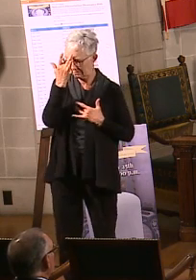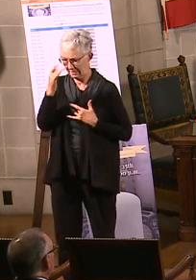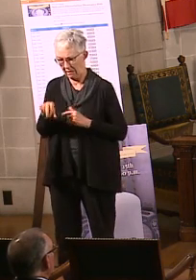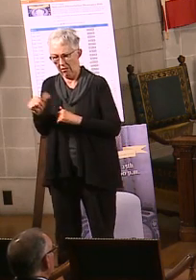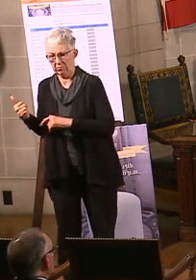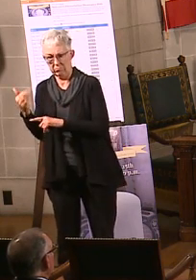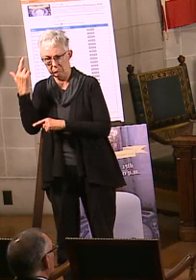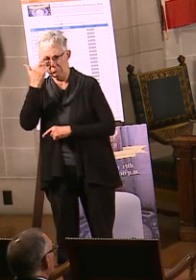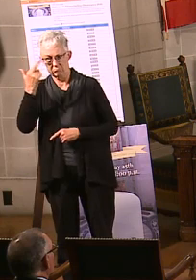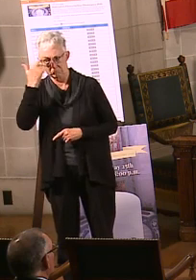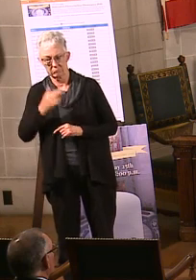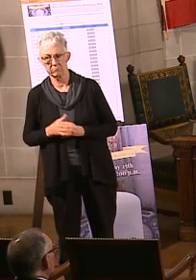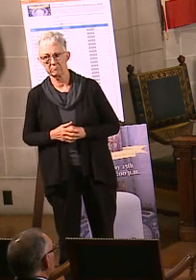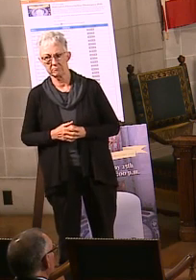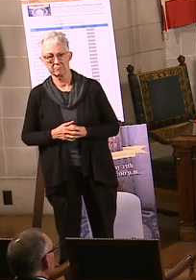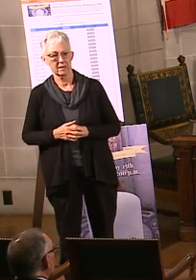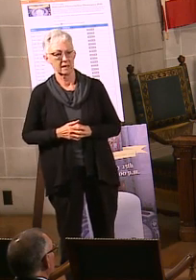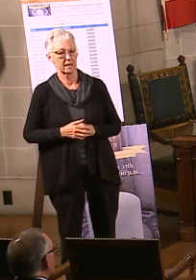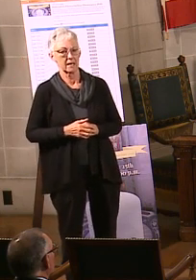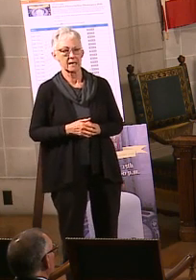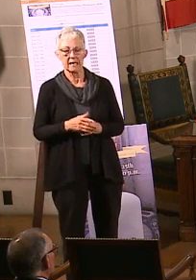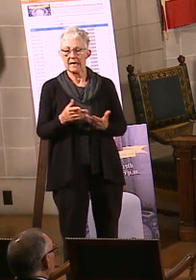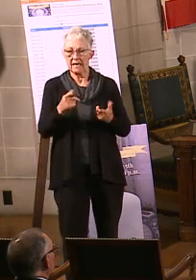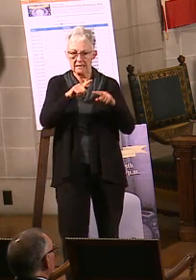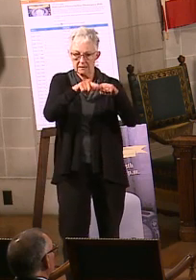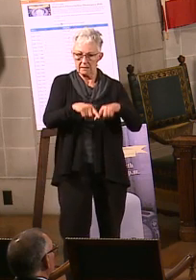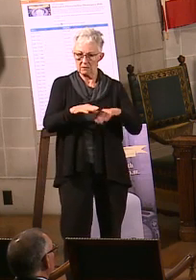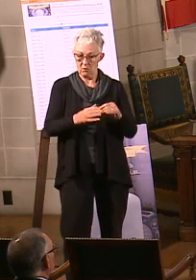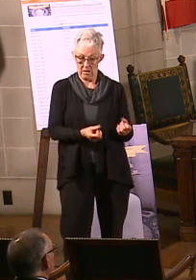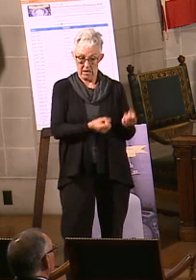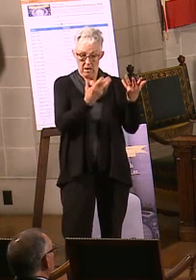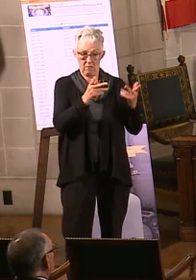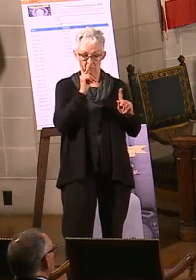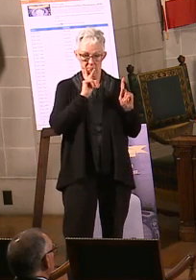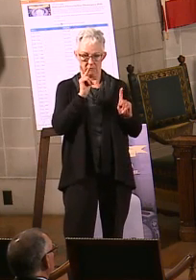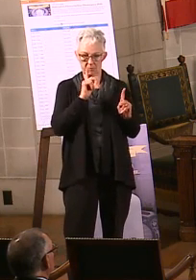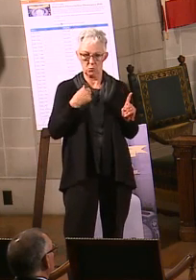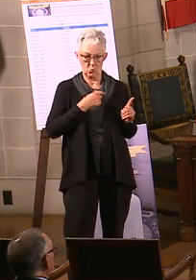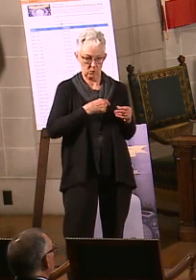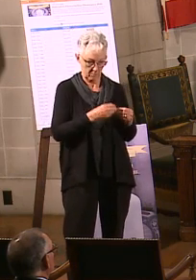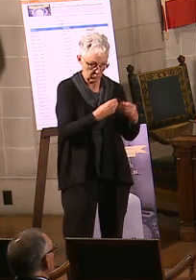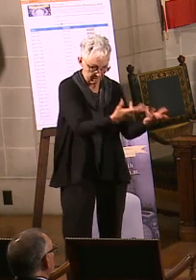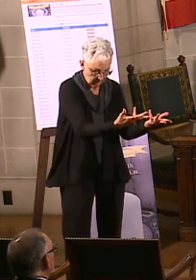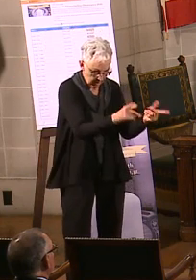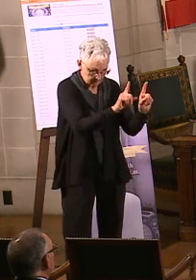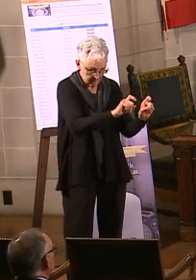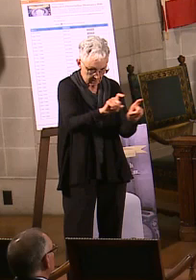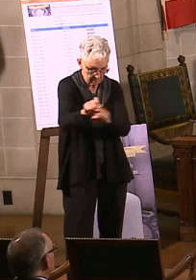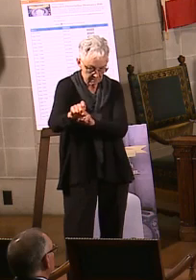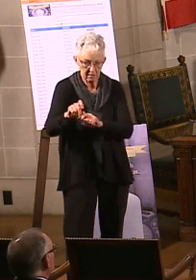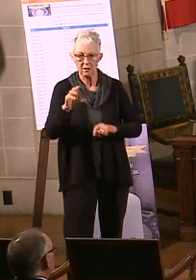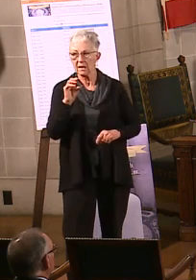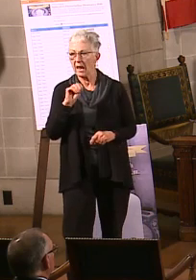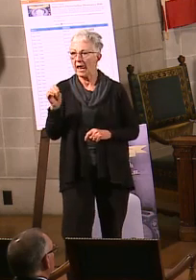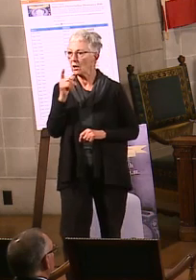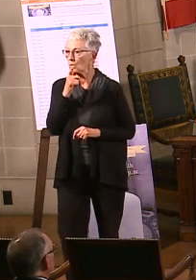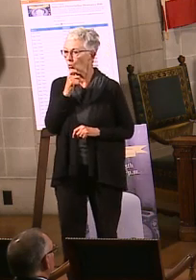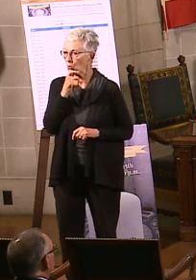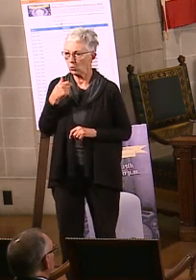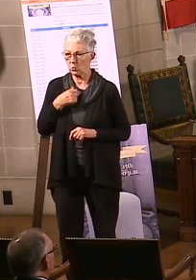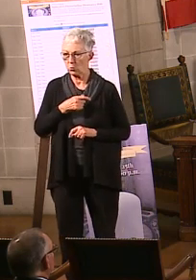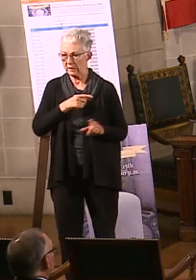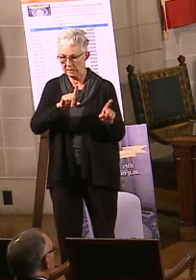time. It changes based upon how many people we test, and it changes on who we test. So for example, when we're testing